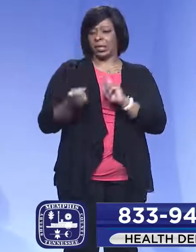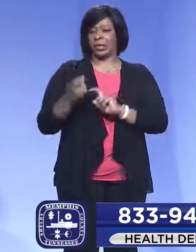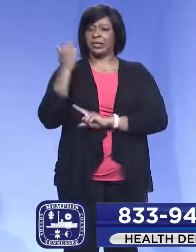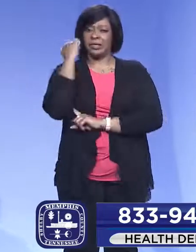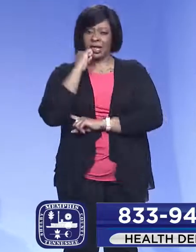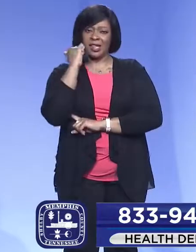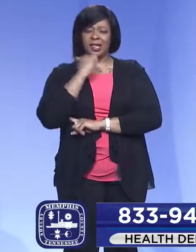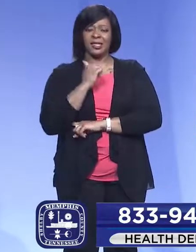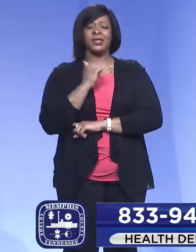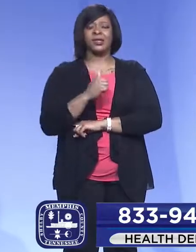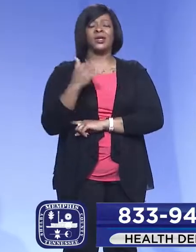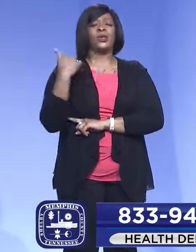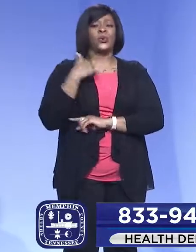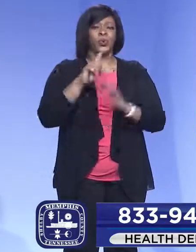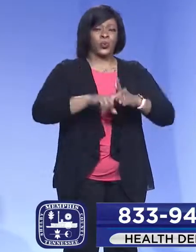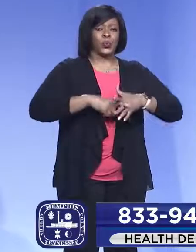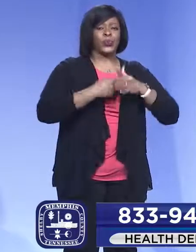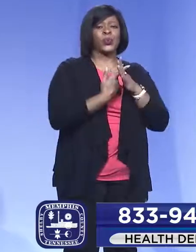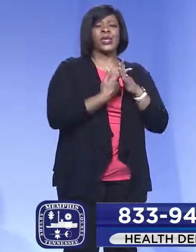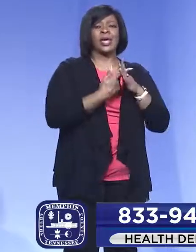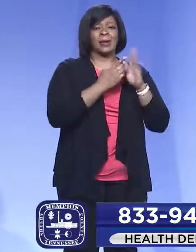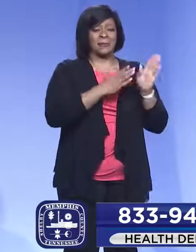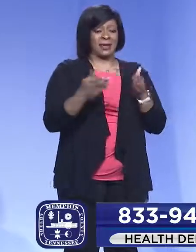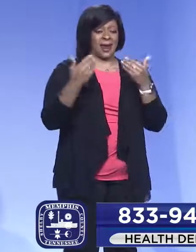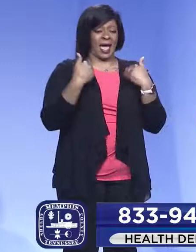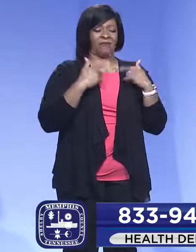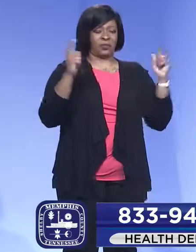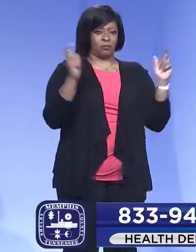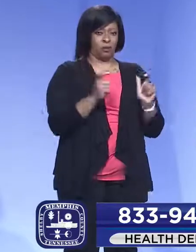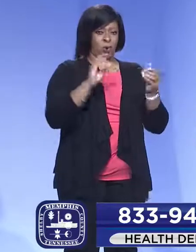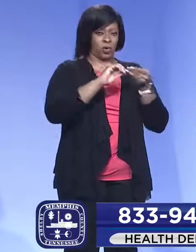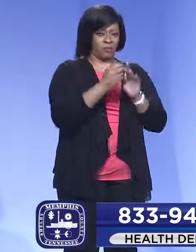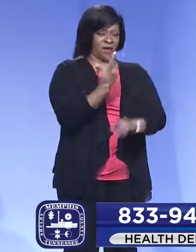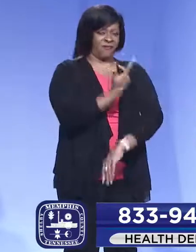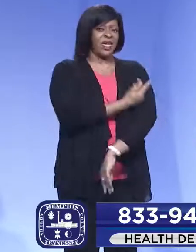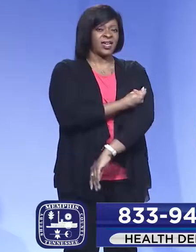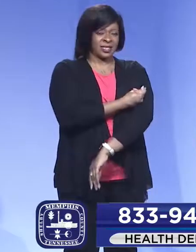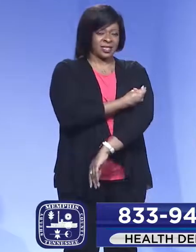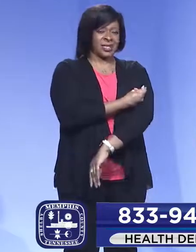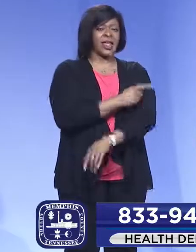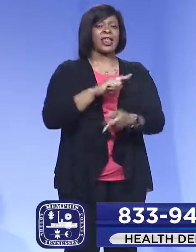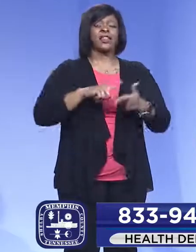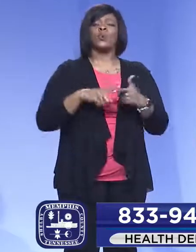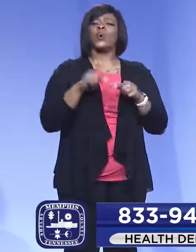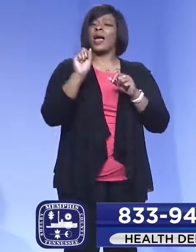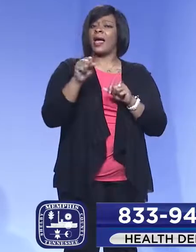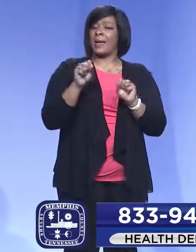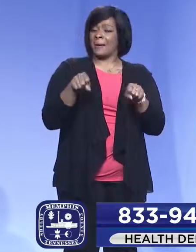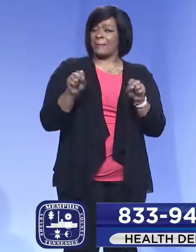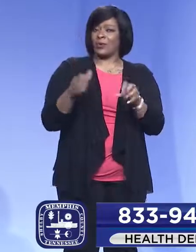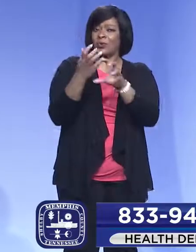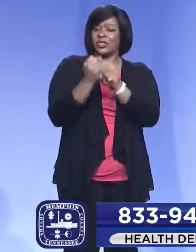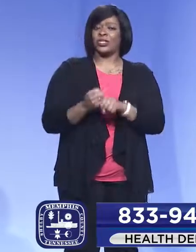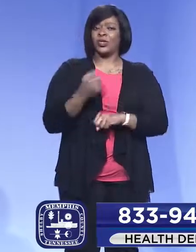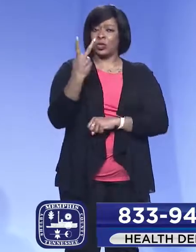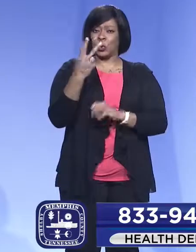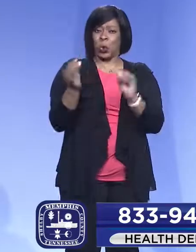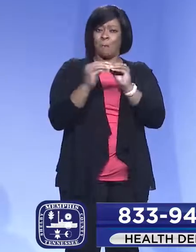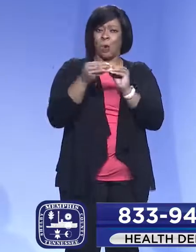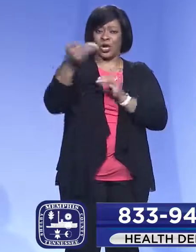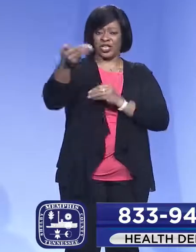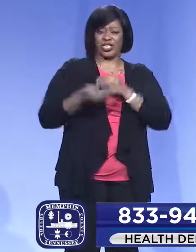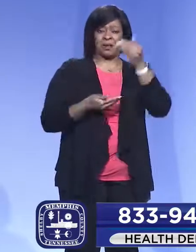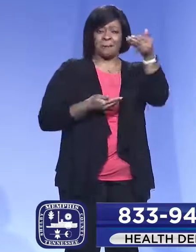daily. So we actually were originally slated to have a very small number of vaccines, and then we were able to receive 2 additional